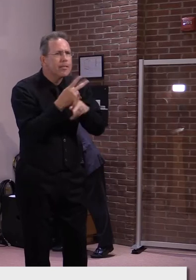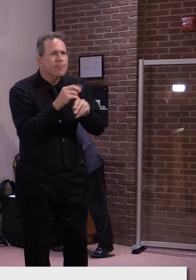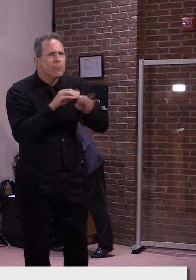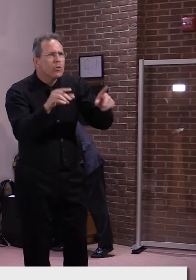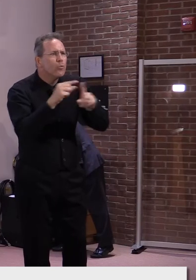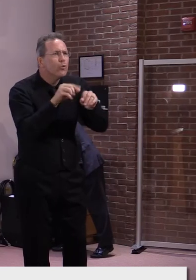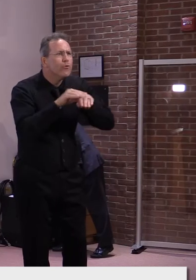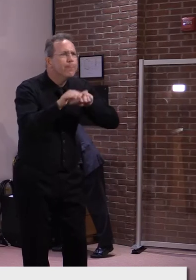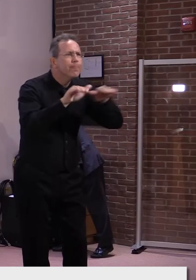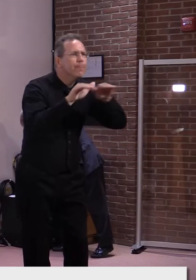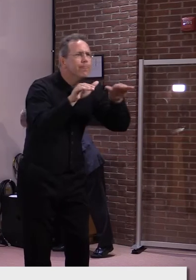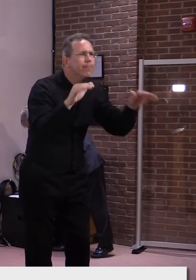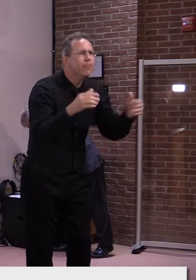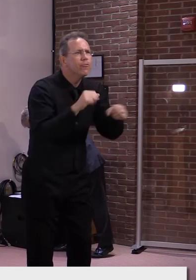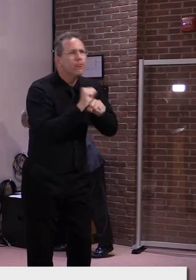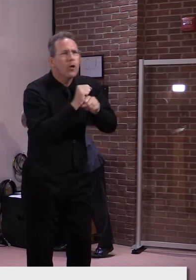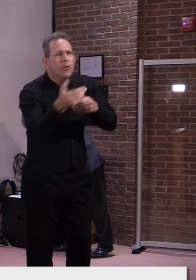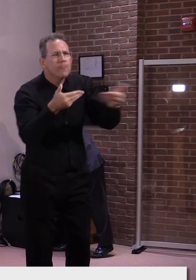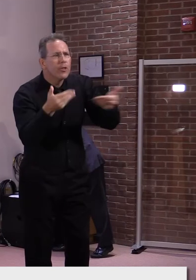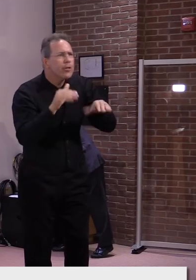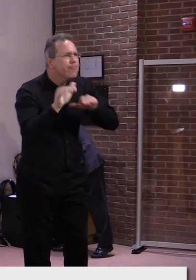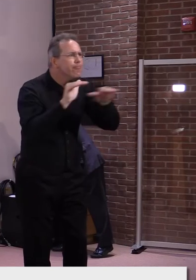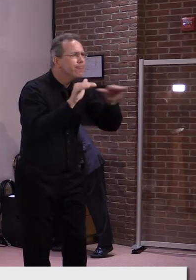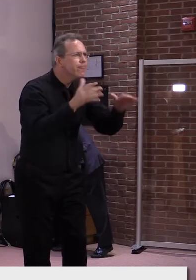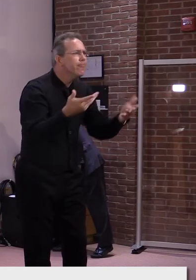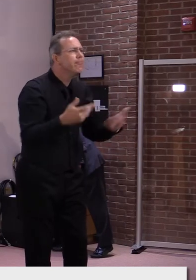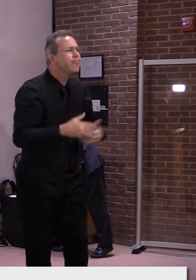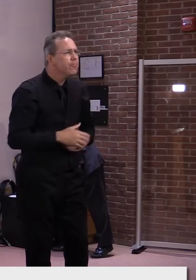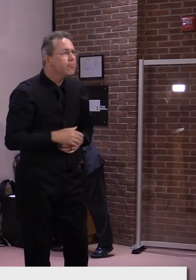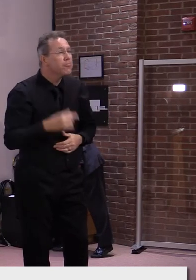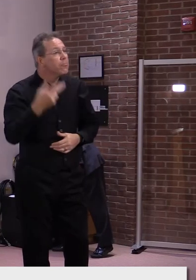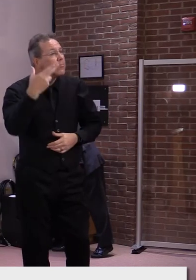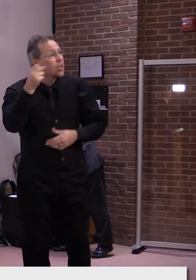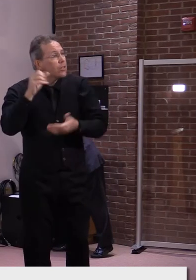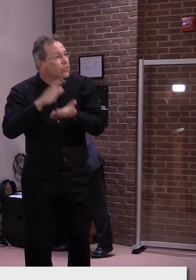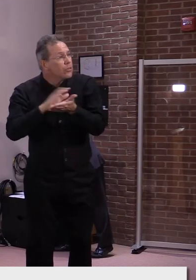college, and linking them up with employers if they're having a hard time finding work.